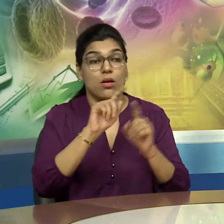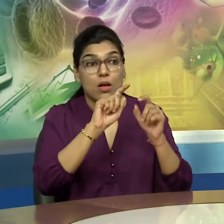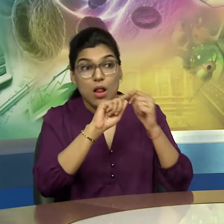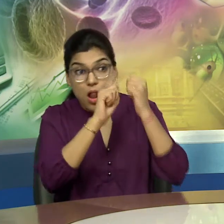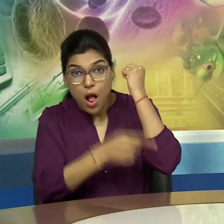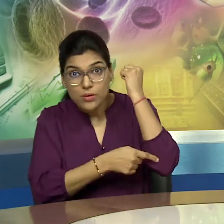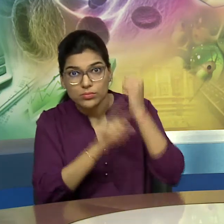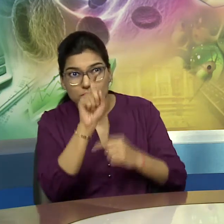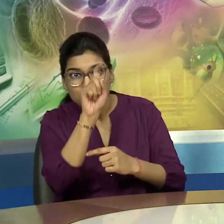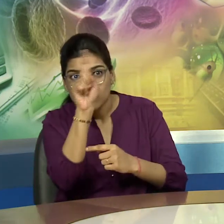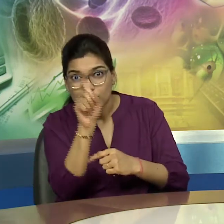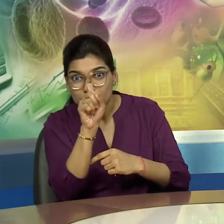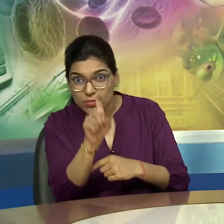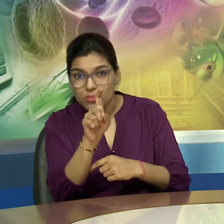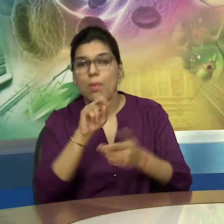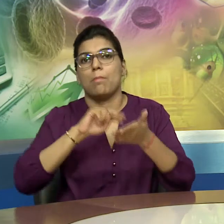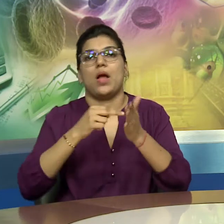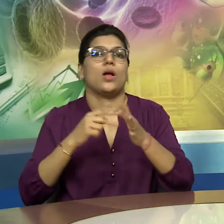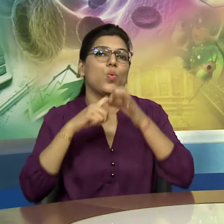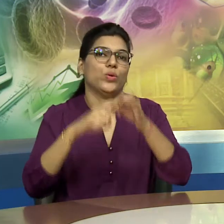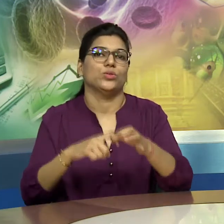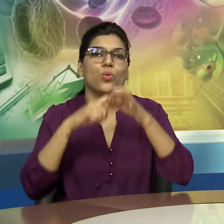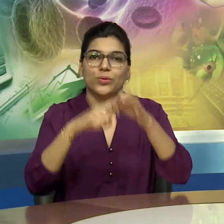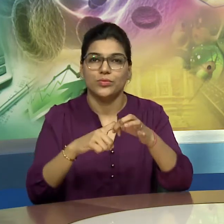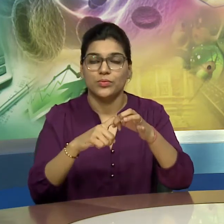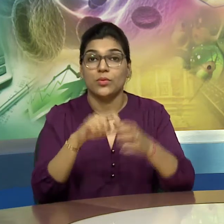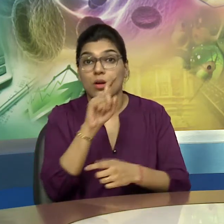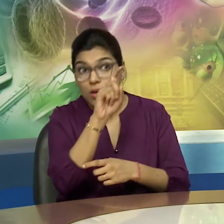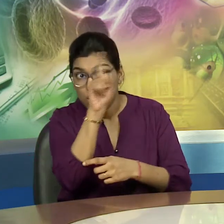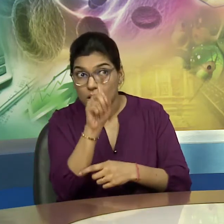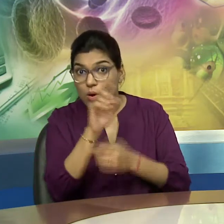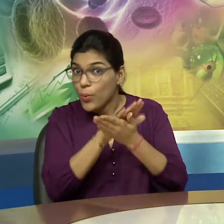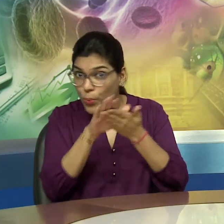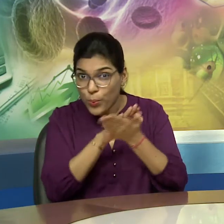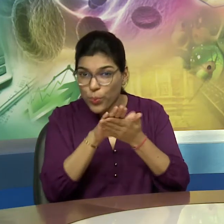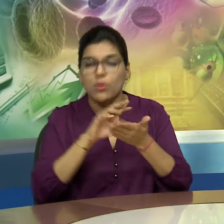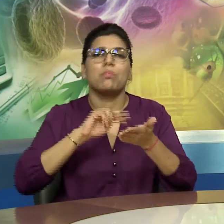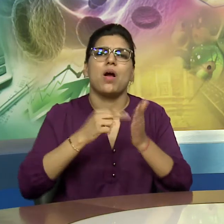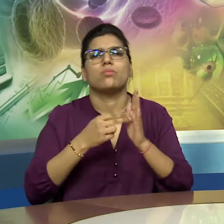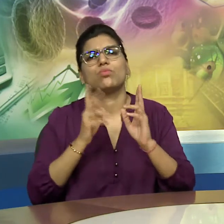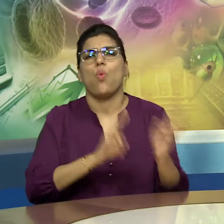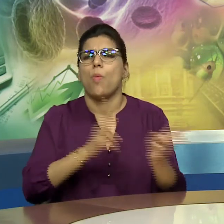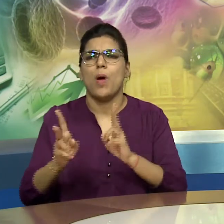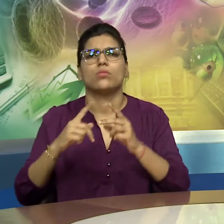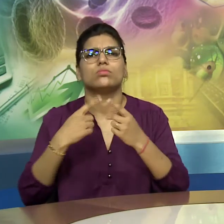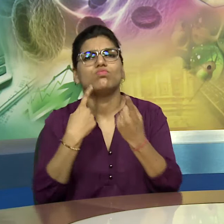play means there is question mark in the last. That means you are asking